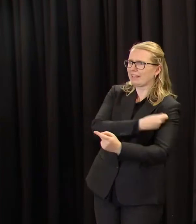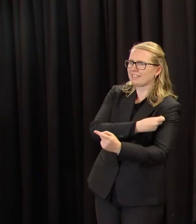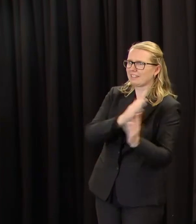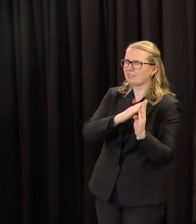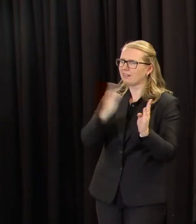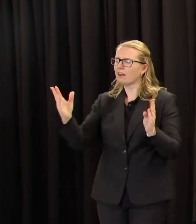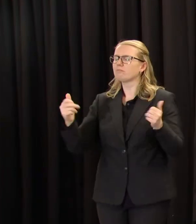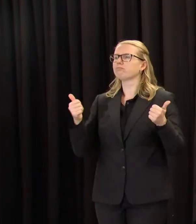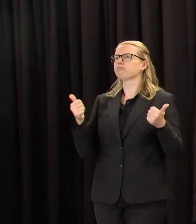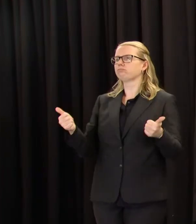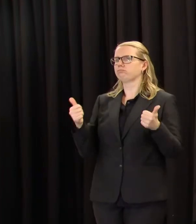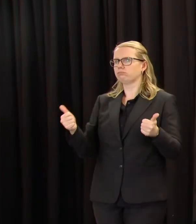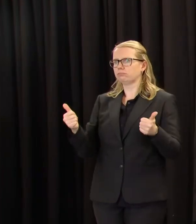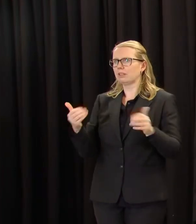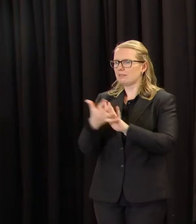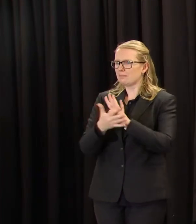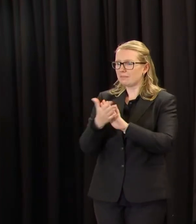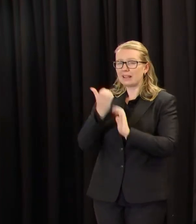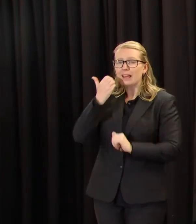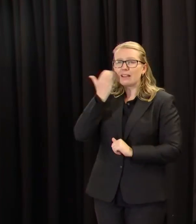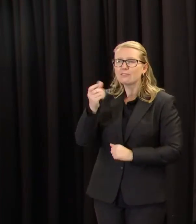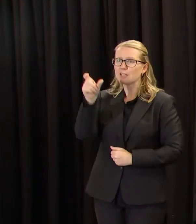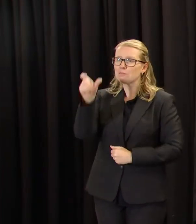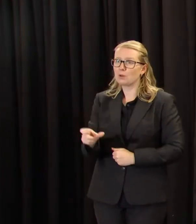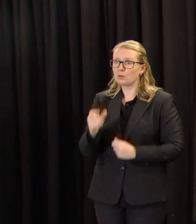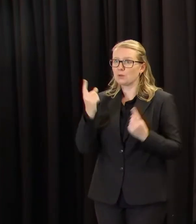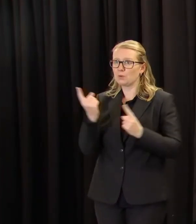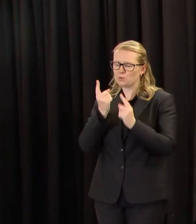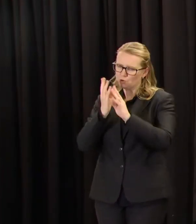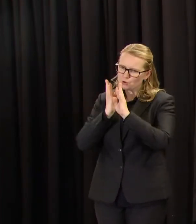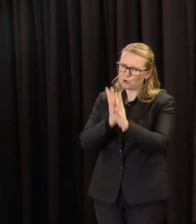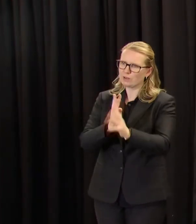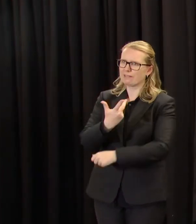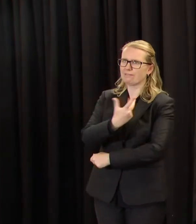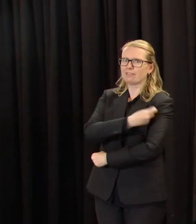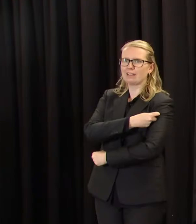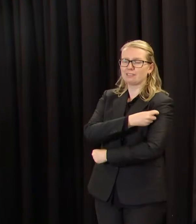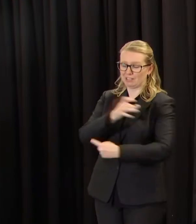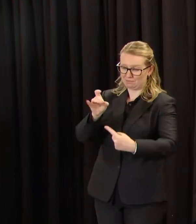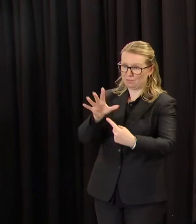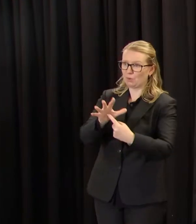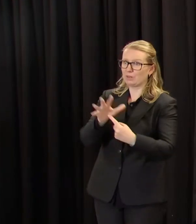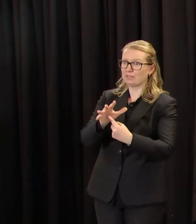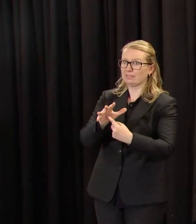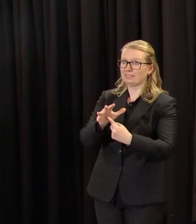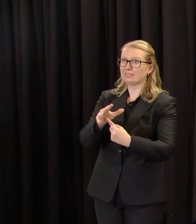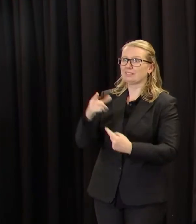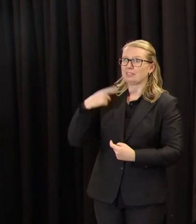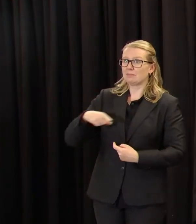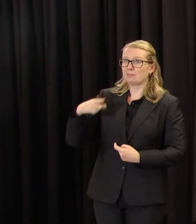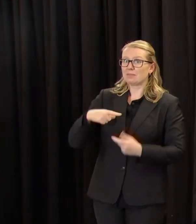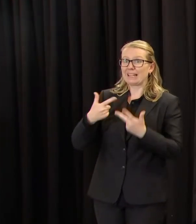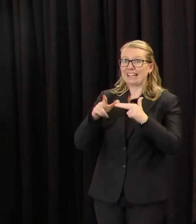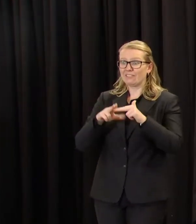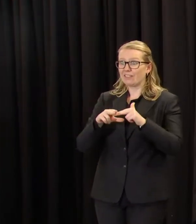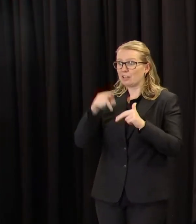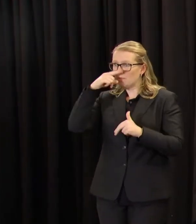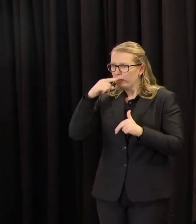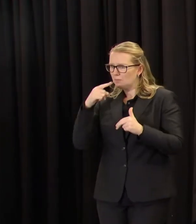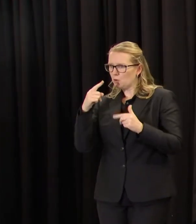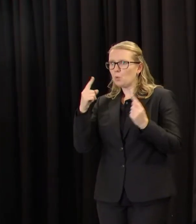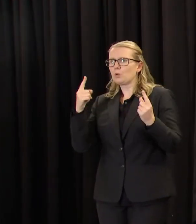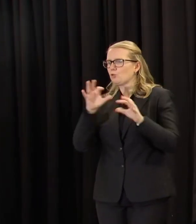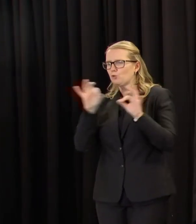dose, every single person through the vaccination program will matter. Because the smaller that unvaccinated group is, the